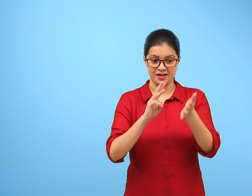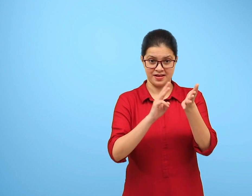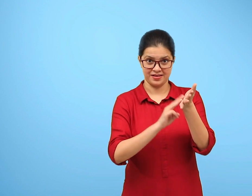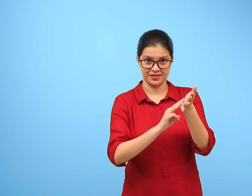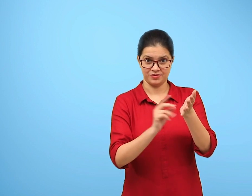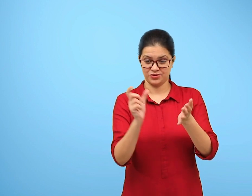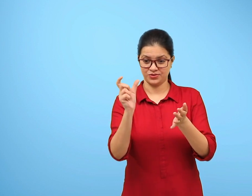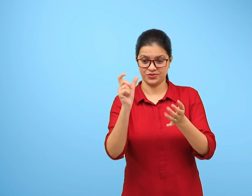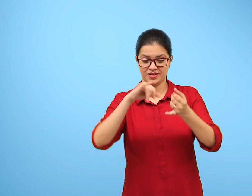muscle,